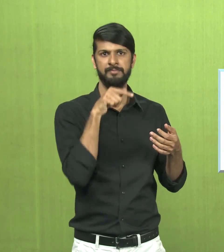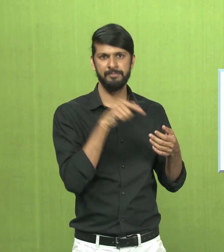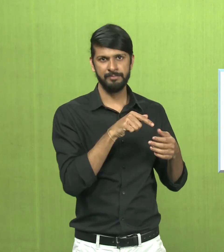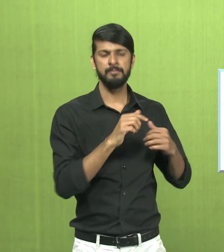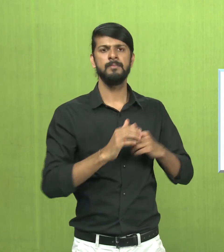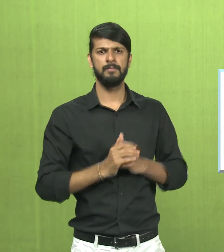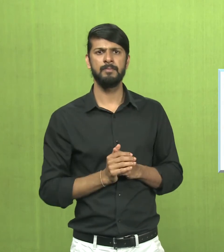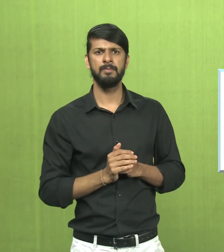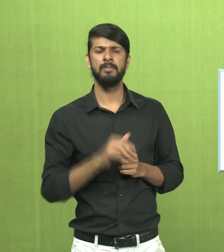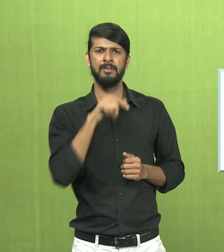music.